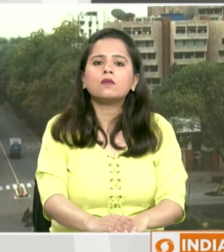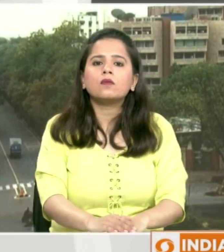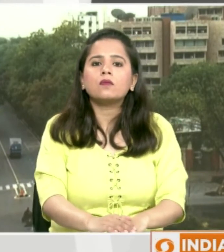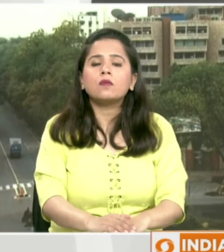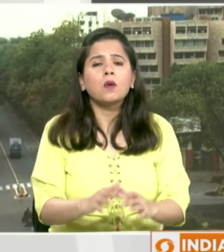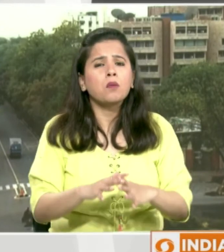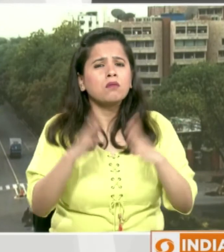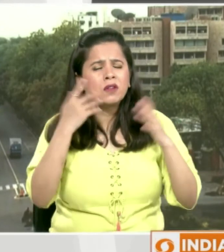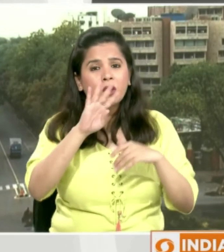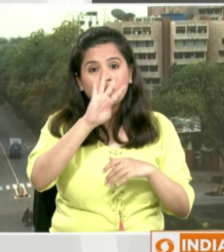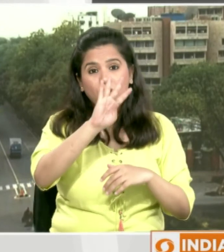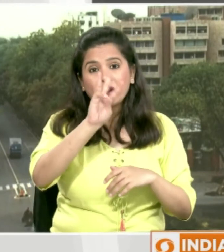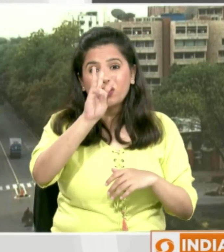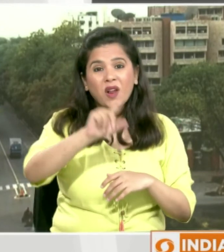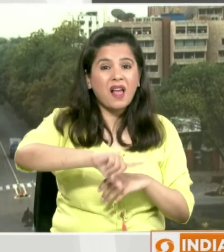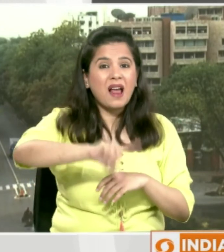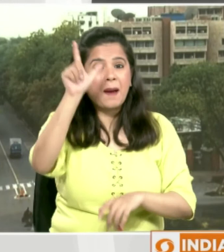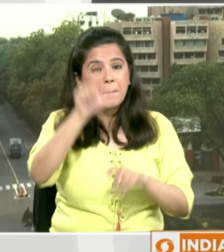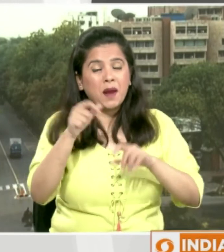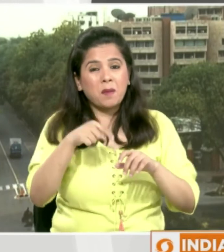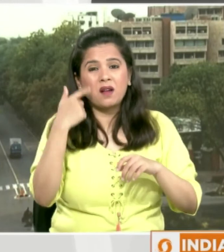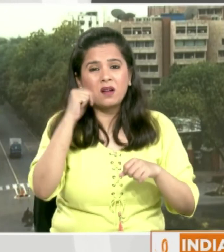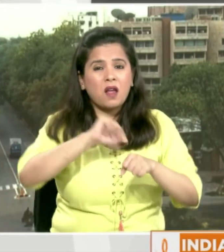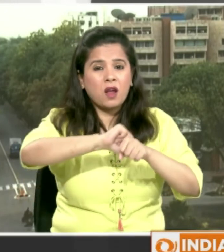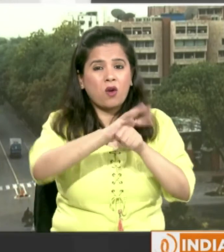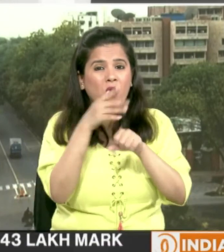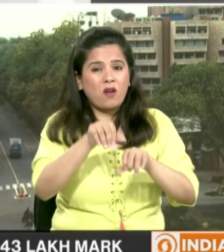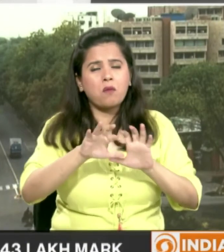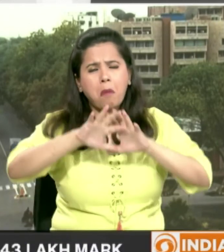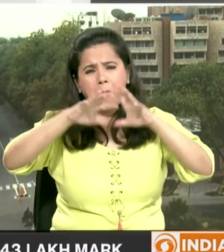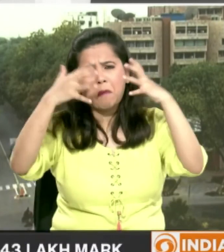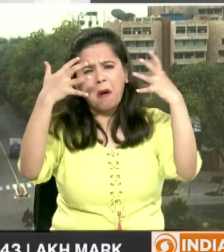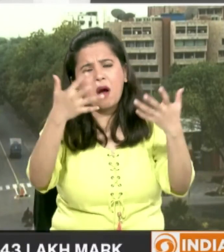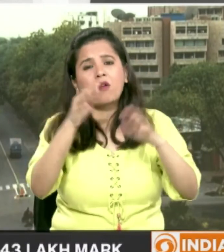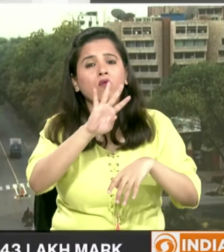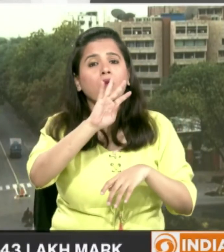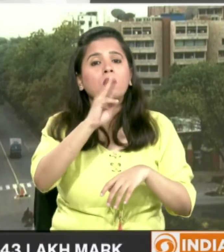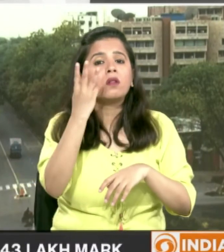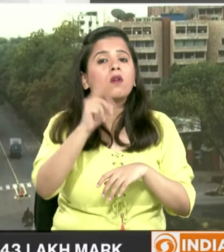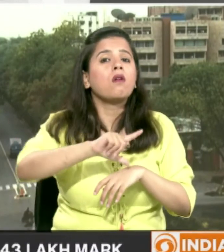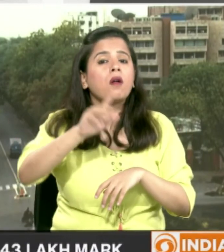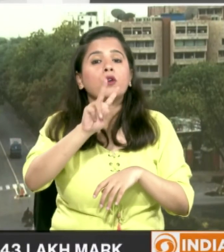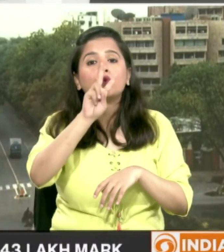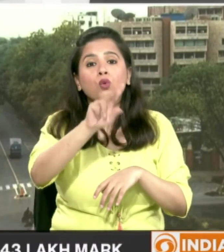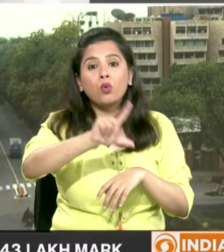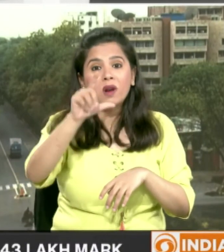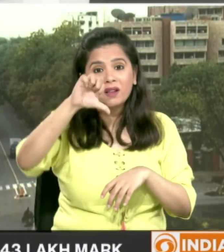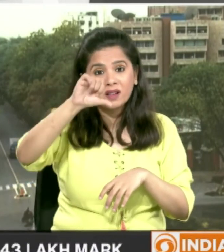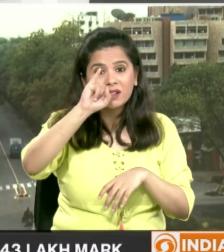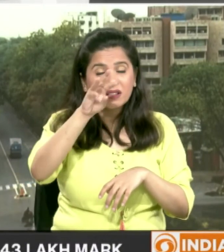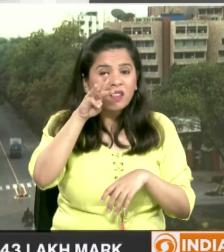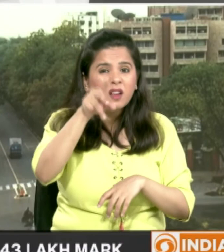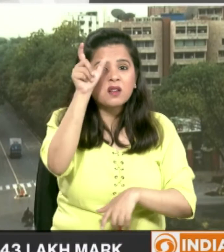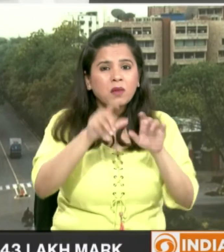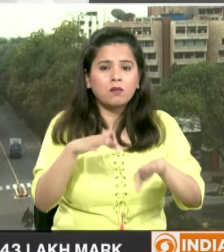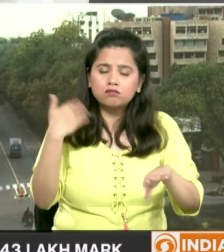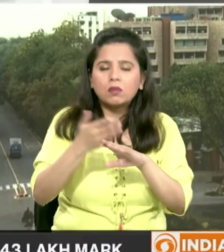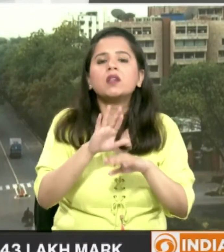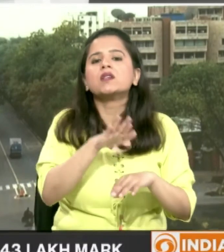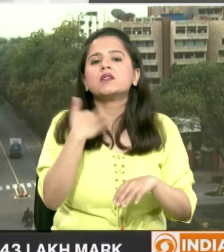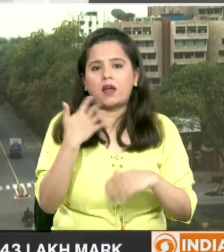More than 43 lakh people have been infected by the coronavirus globally, and over 2,96,000 people have lost